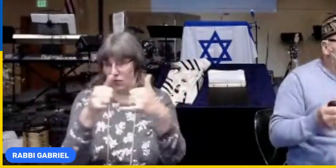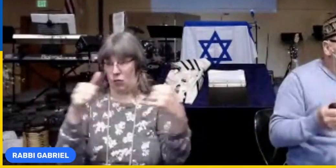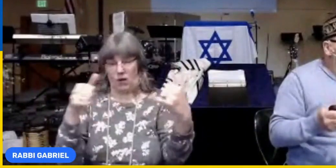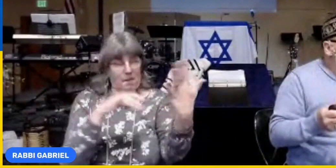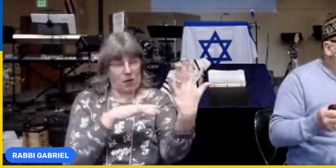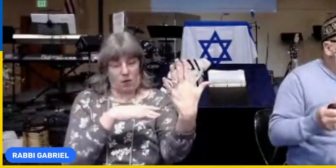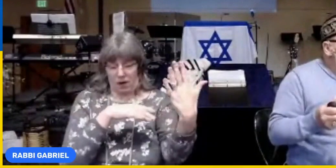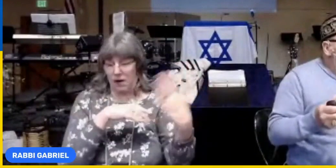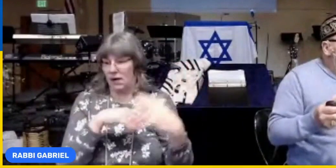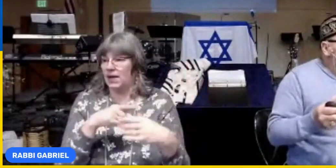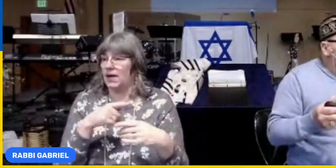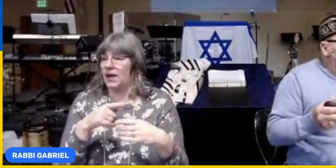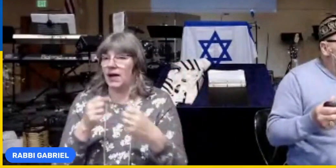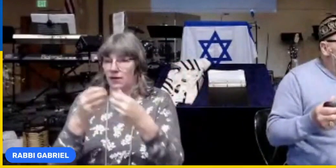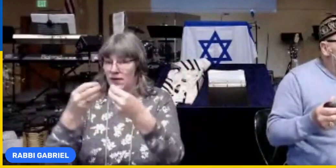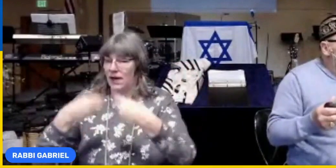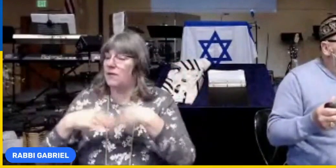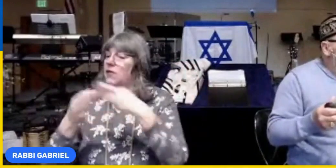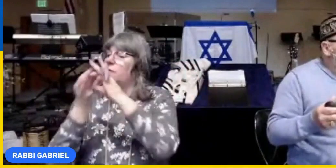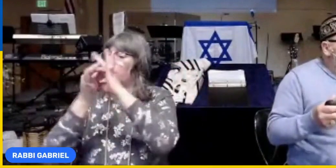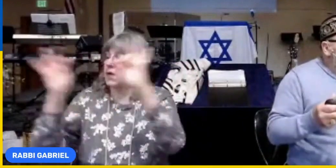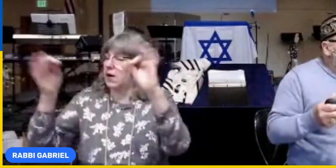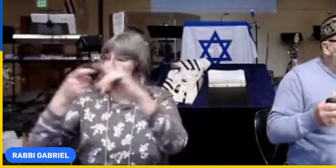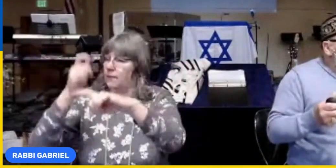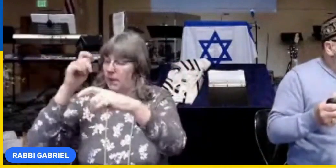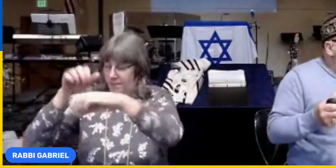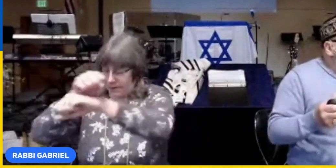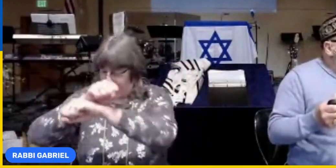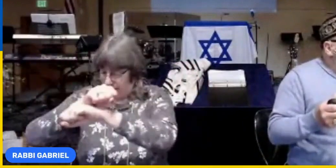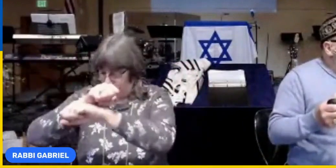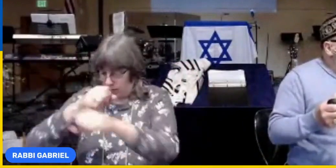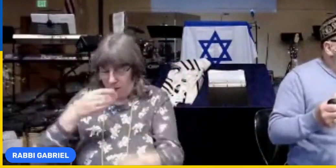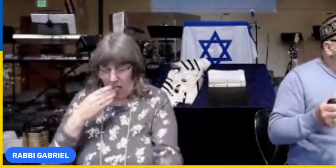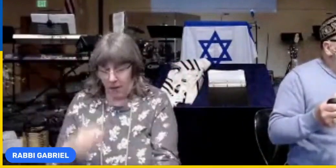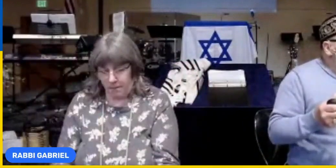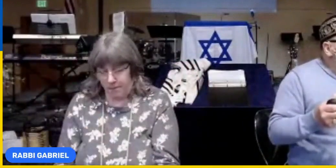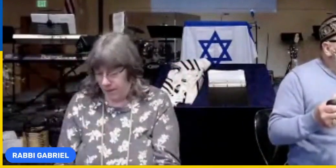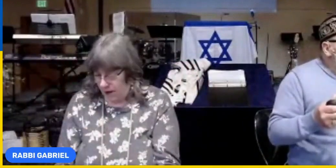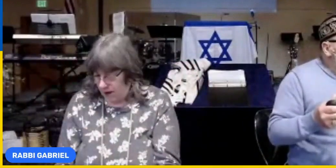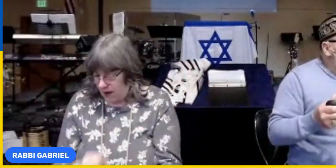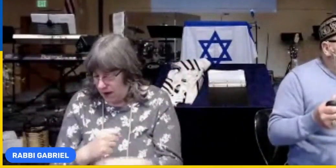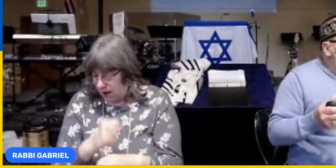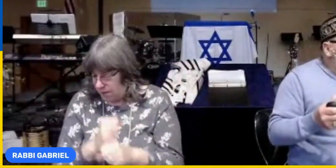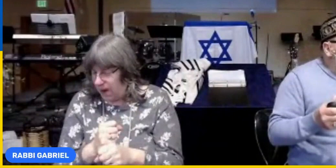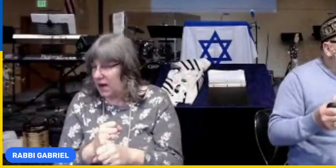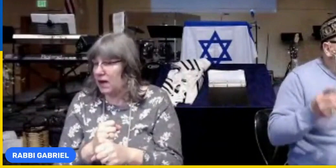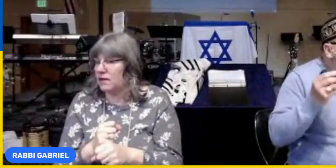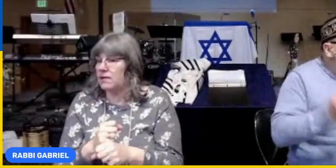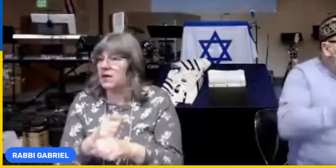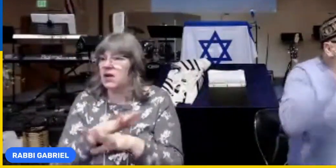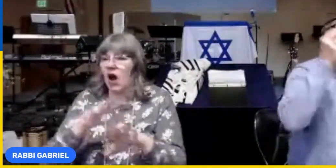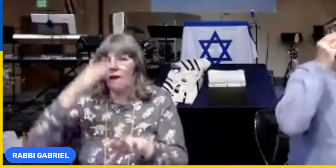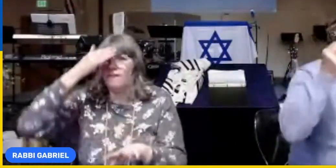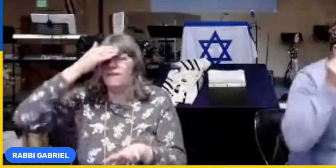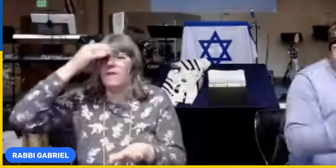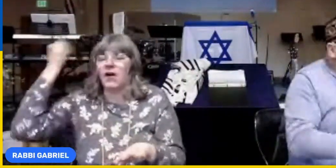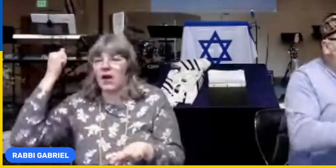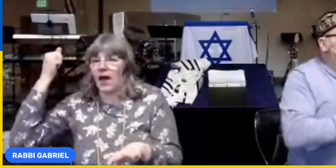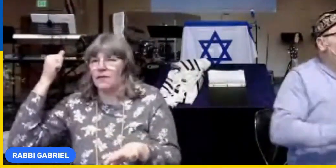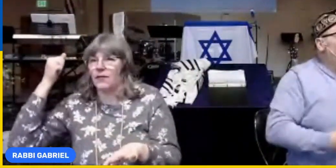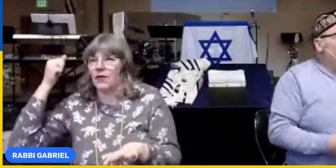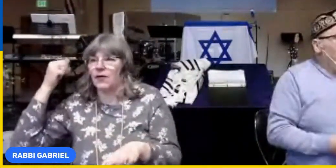sin, and continues becoming not a forgetful hearer, but a doer of the work it requires, then he'll